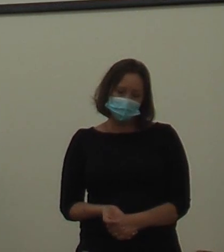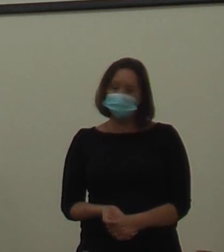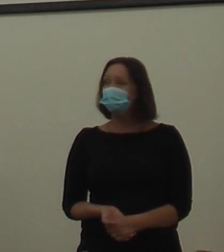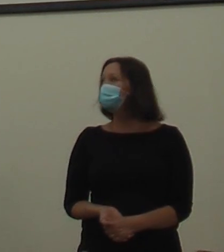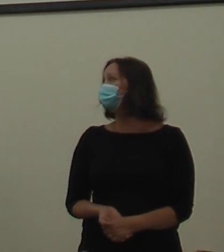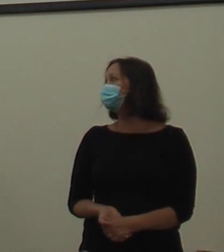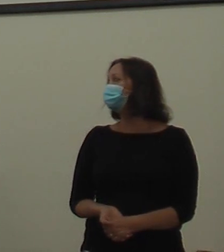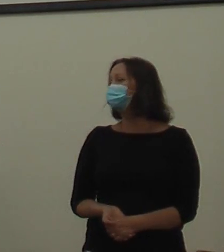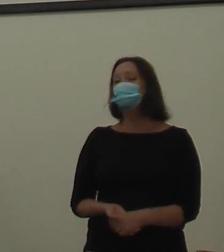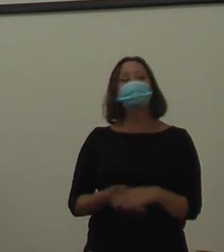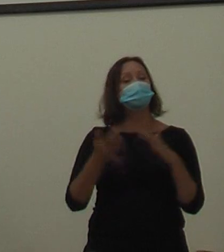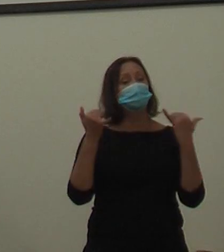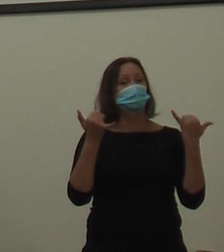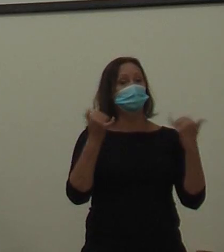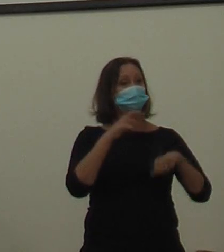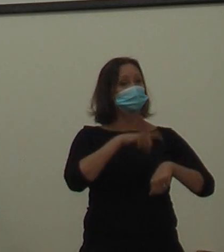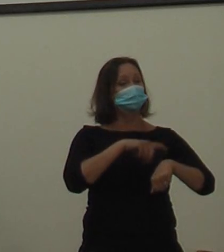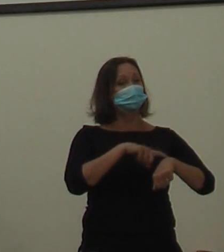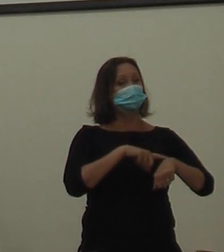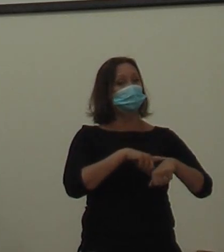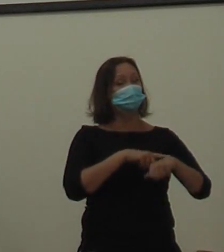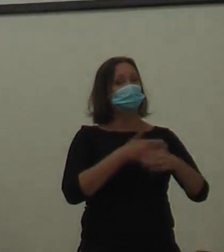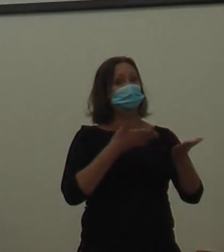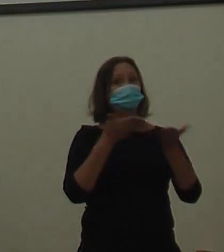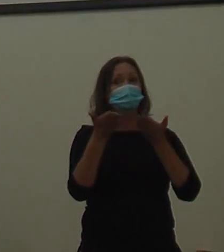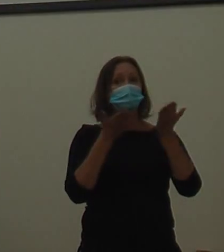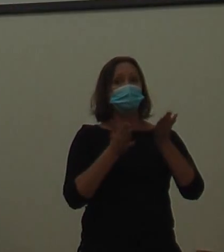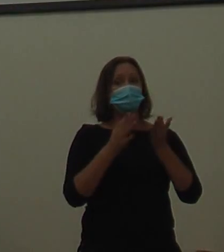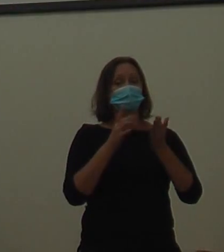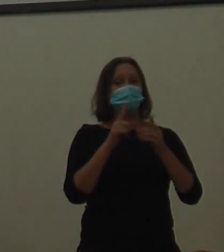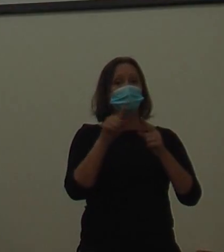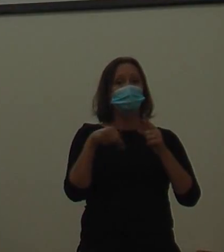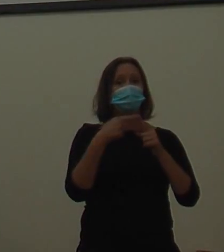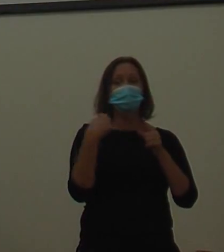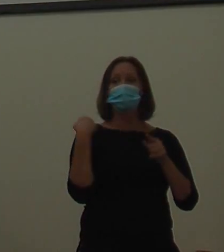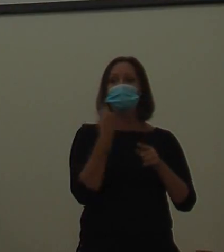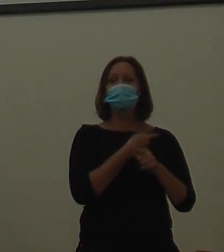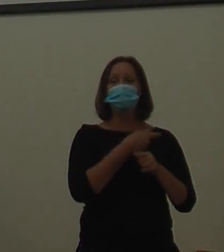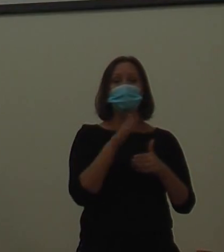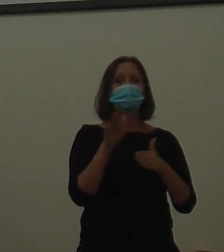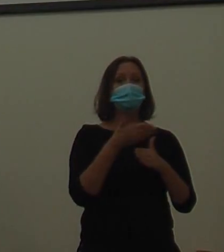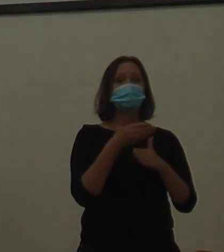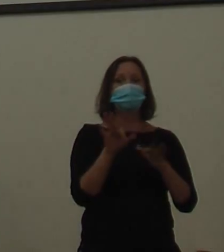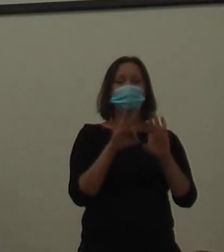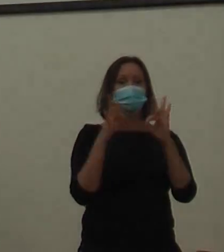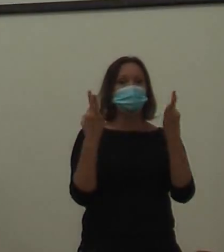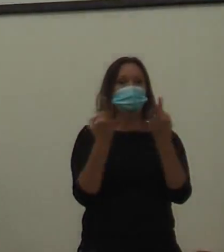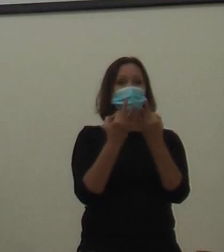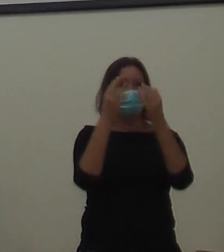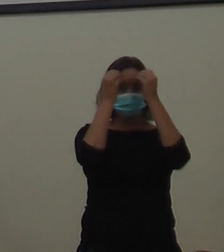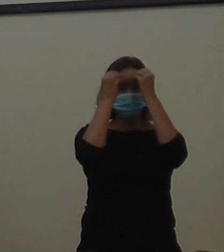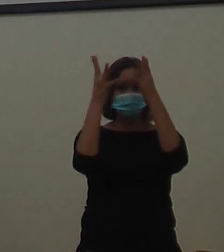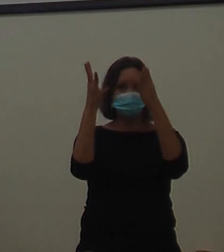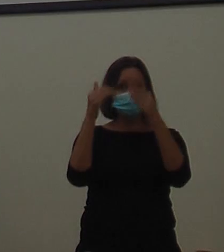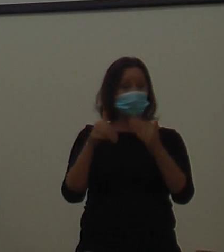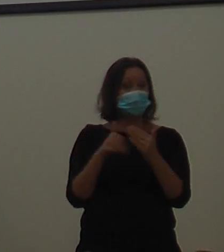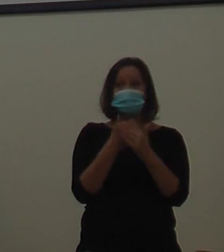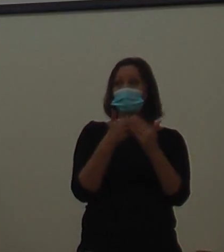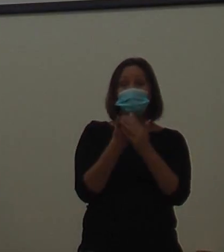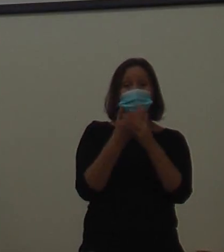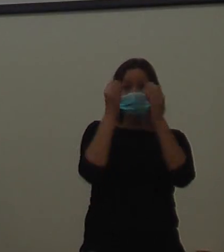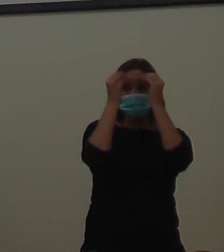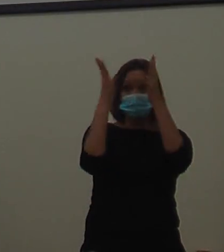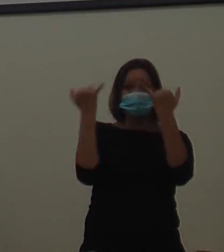This is the time of the service where we share family news, similar to last week. I don't have any specific family news that's been handed